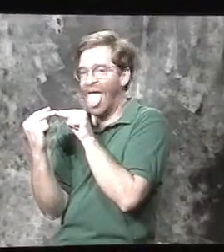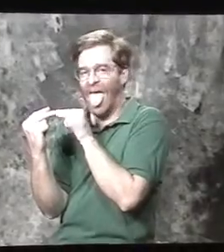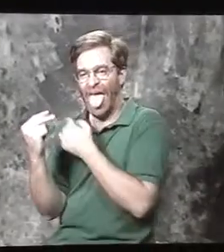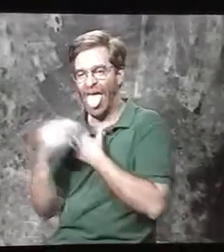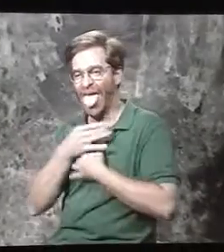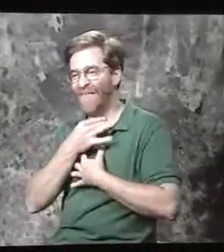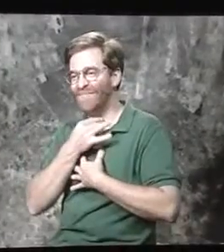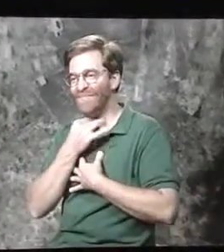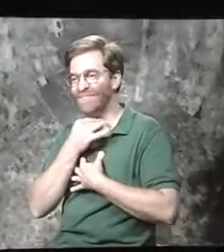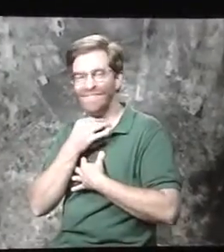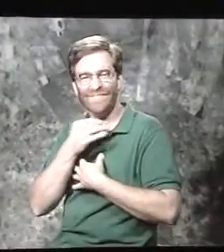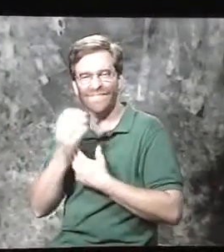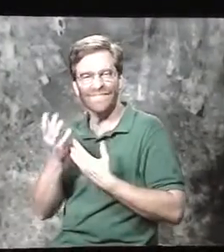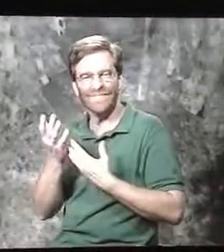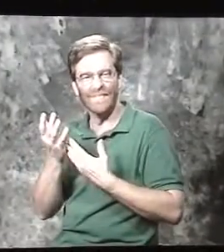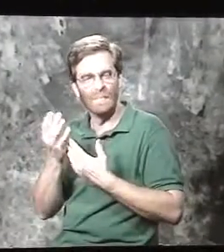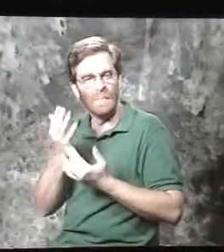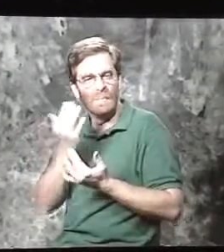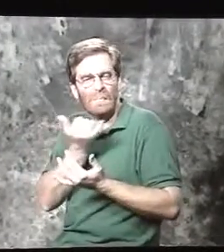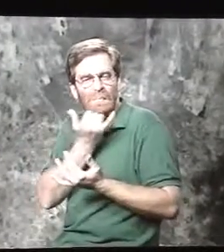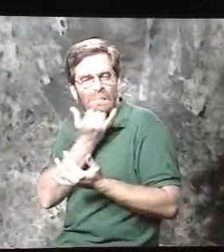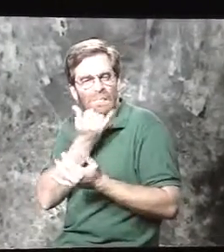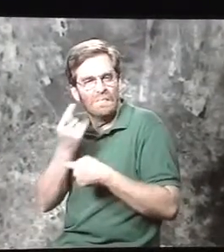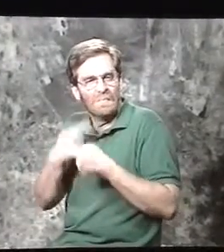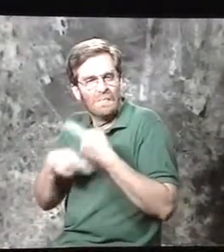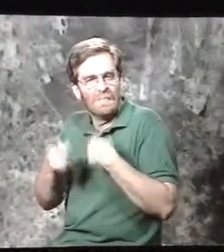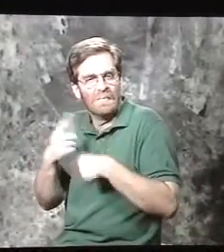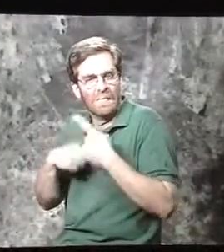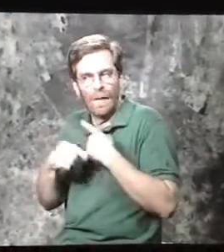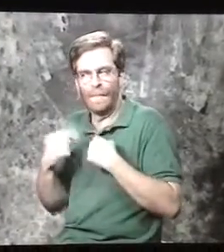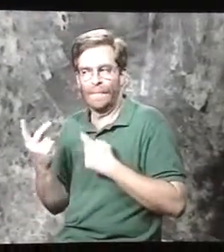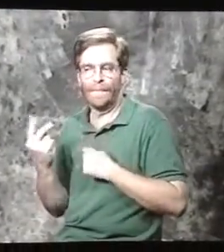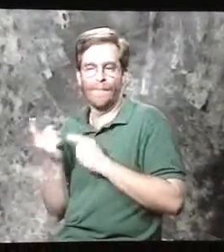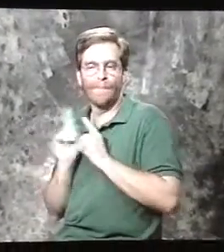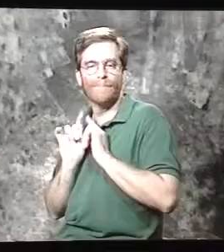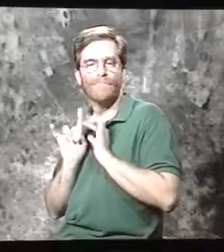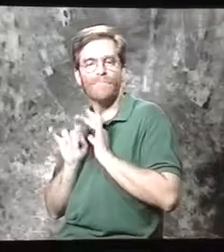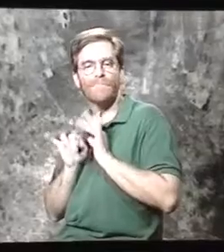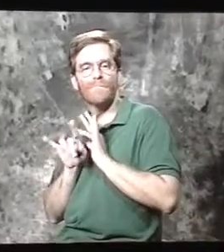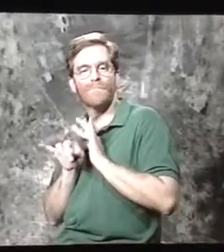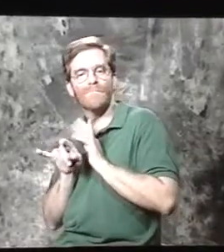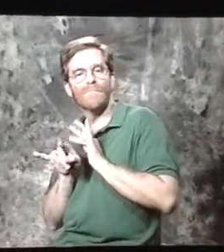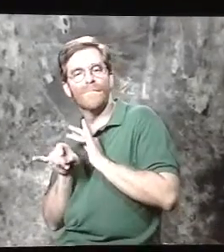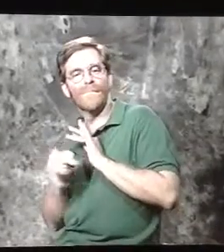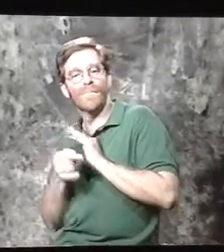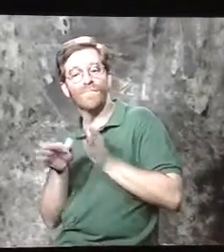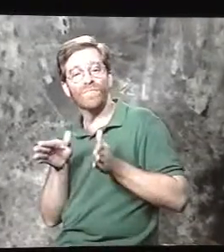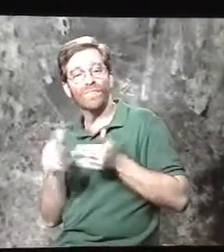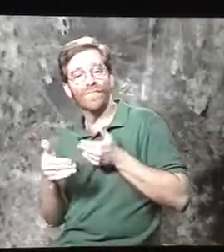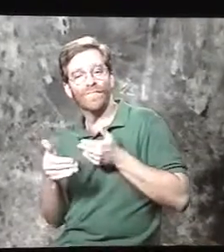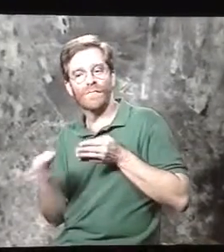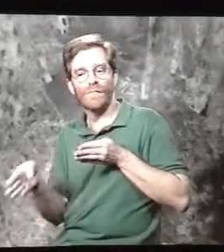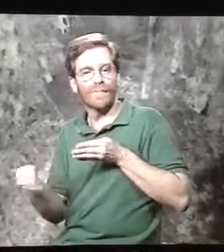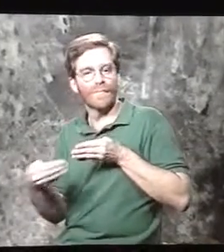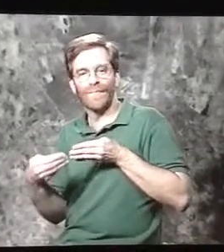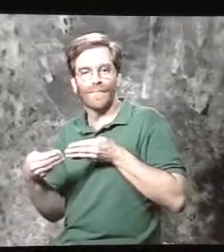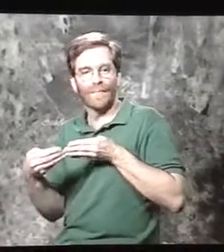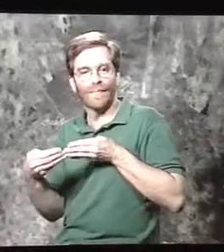speak, and our throats were dry. It just felt, wrong to sign. So my brother and I, we both went into a room and